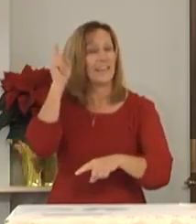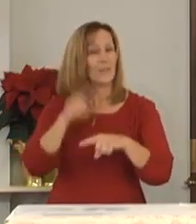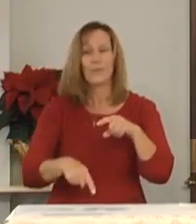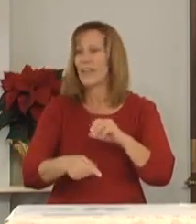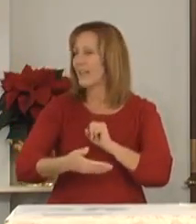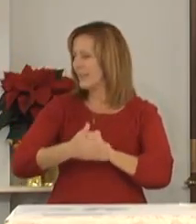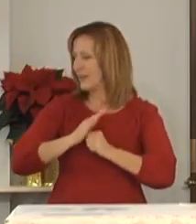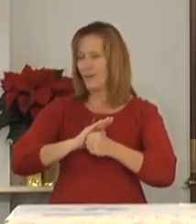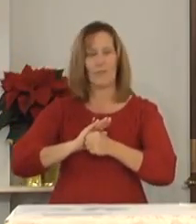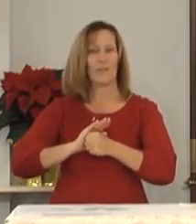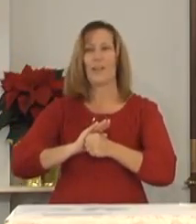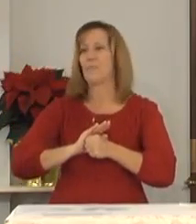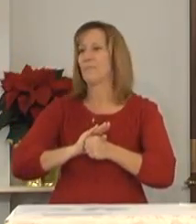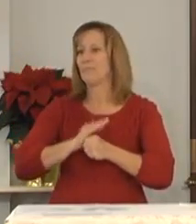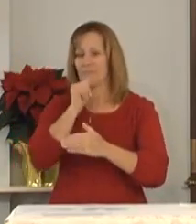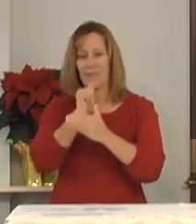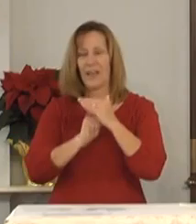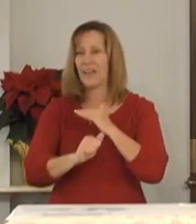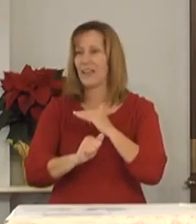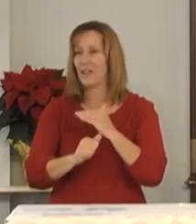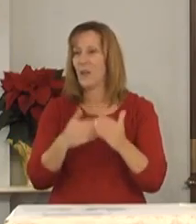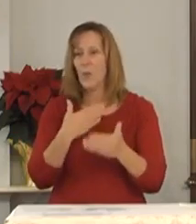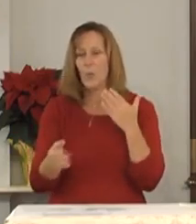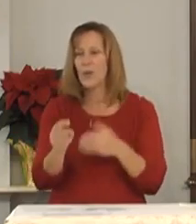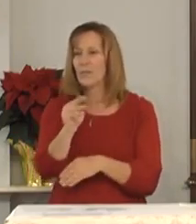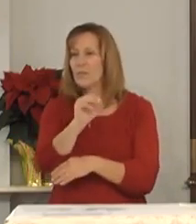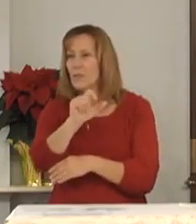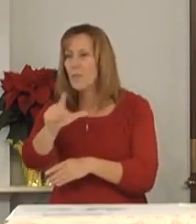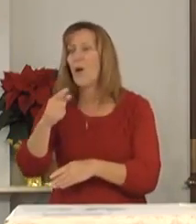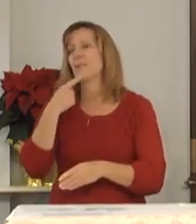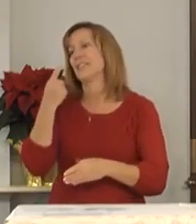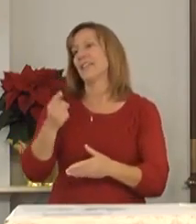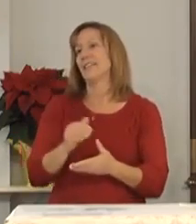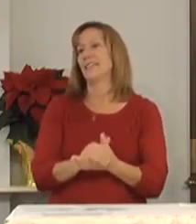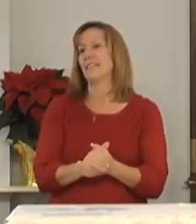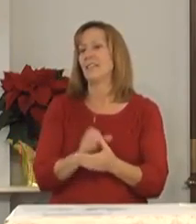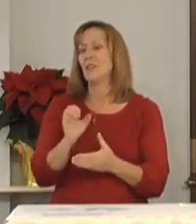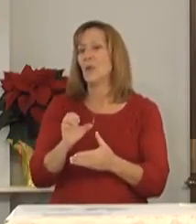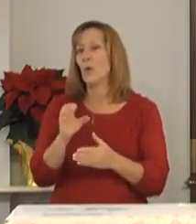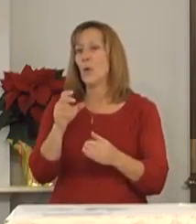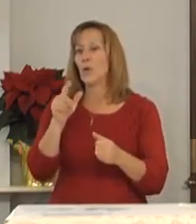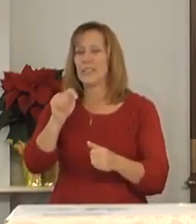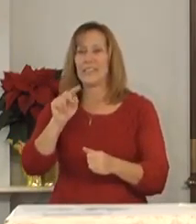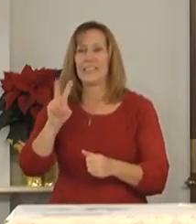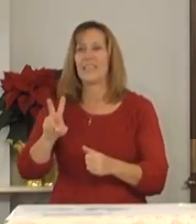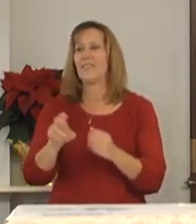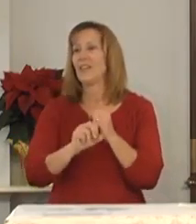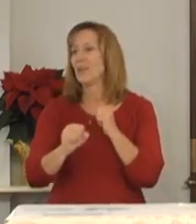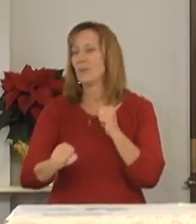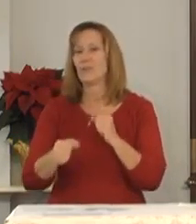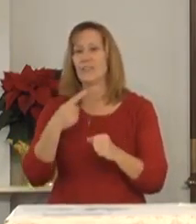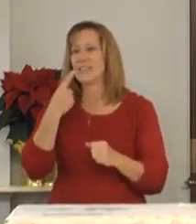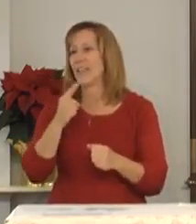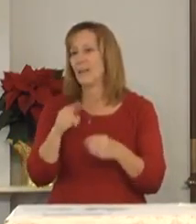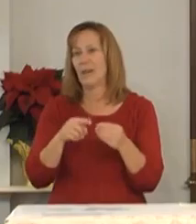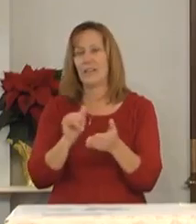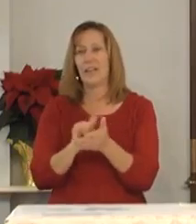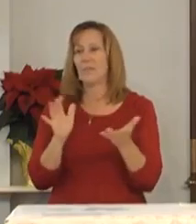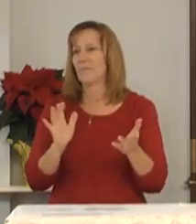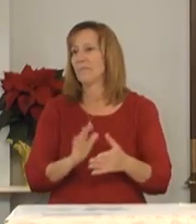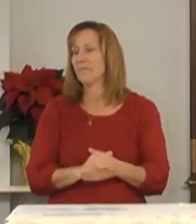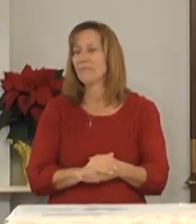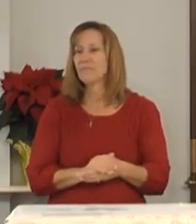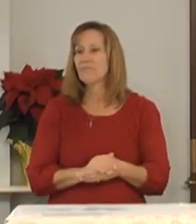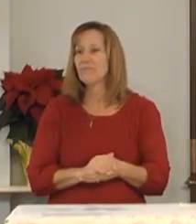covered by whatever the mall says or the commercials on TV say.